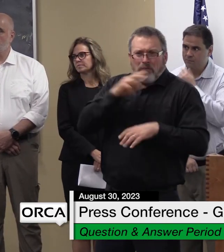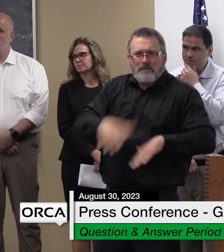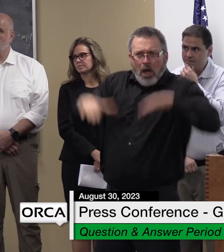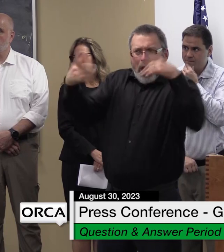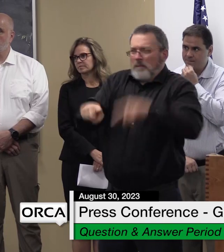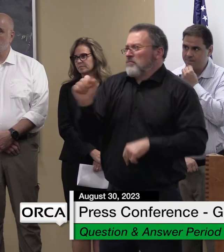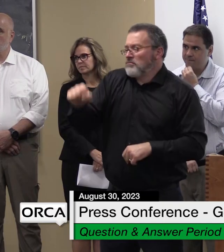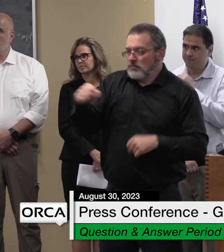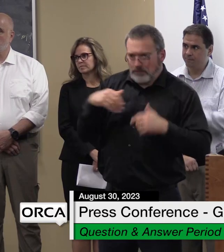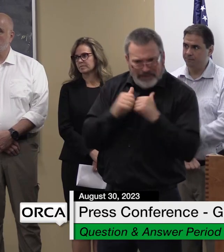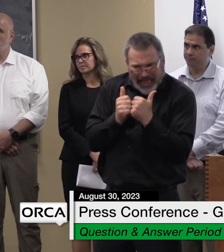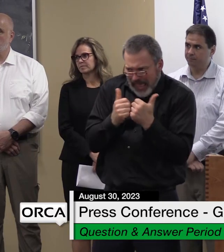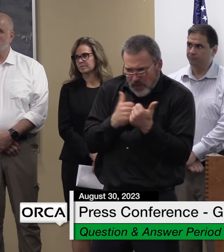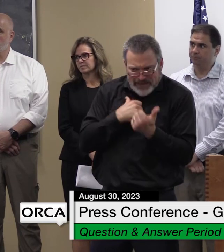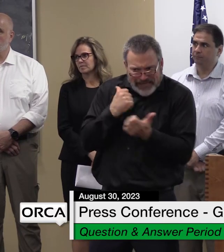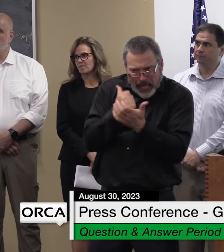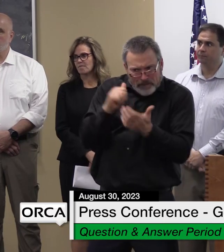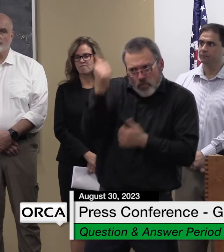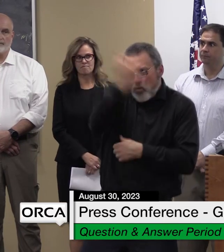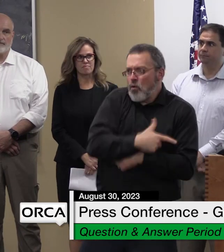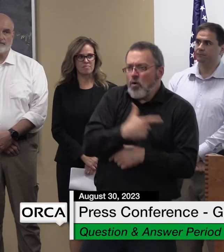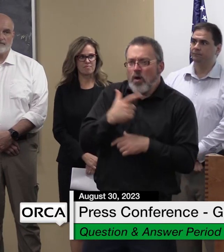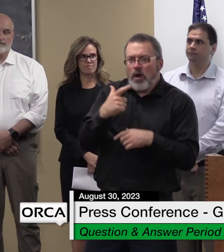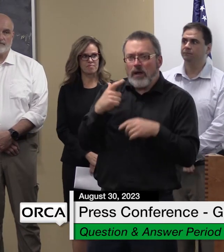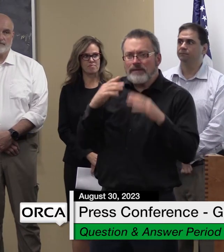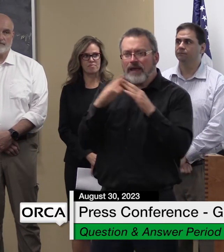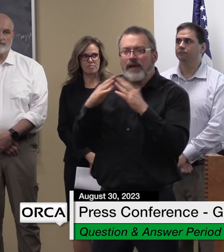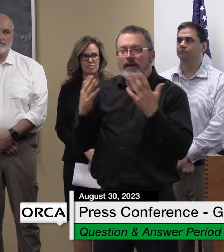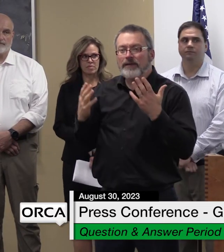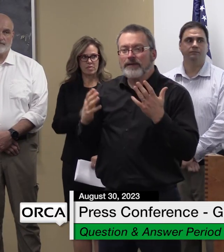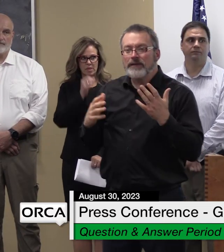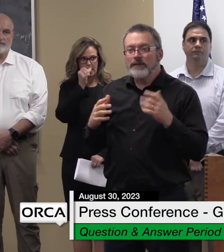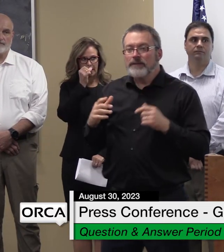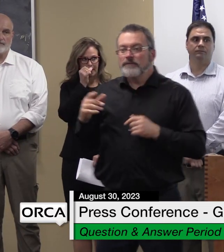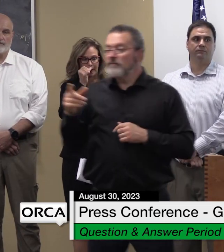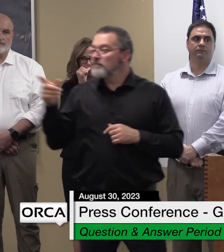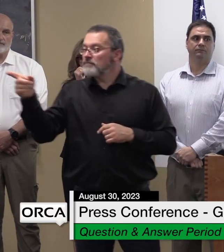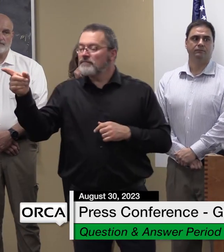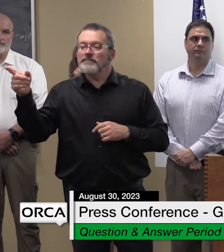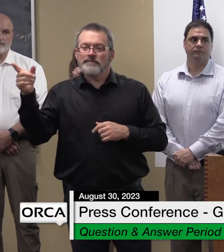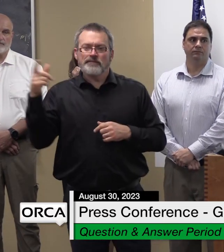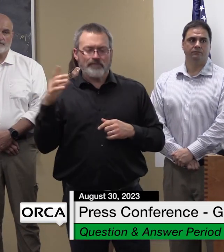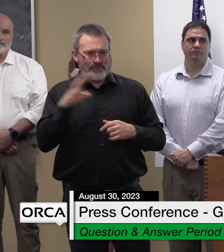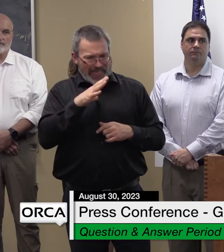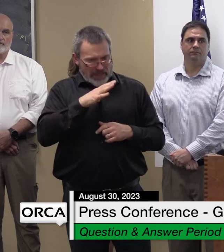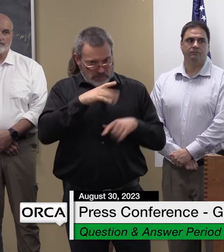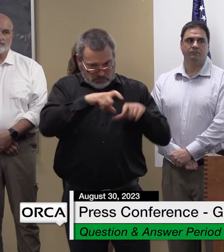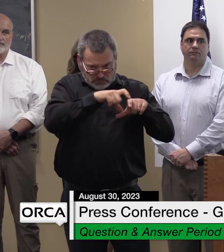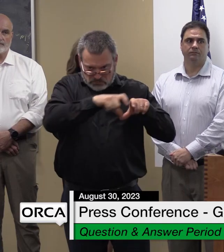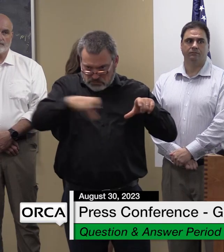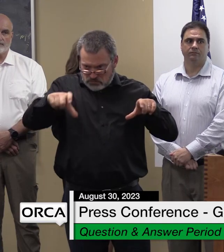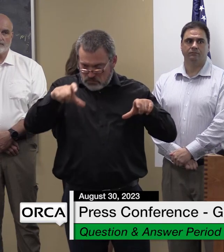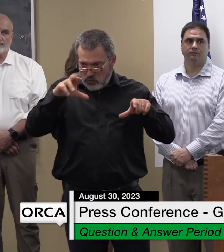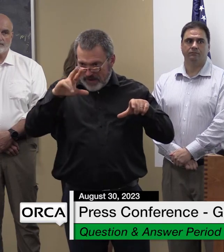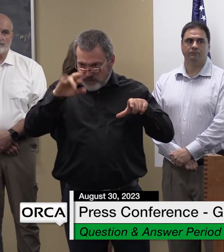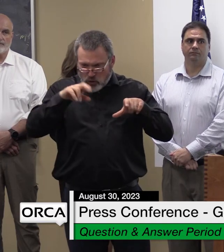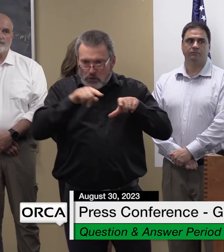most of the work for Montpelier being upstream, not necessarily in the town, like flood walls or levees or anything?